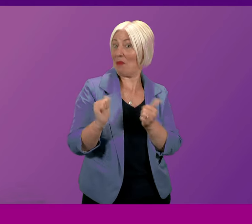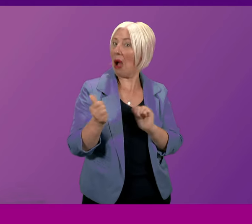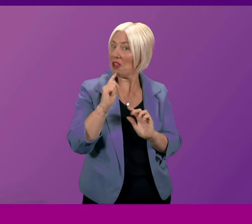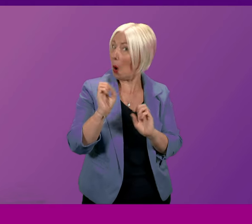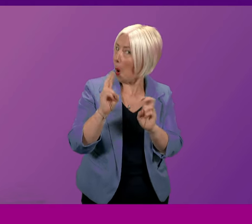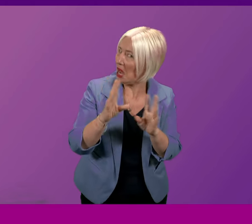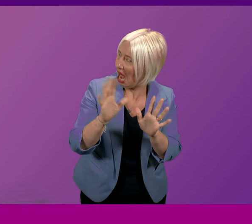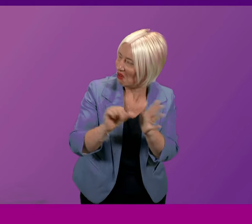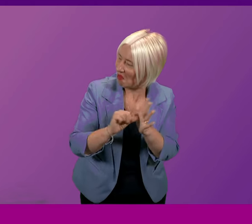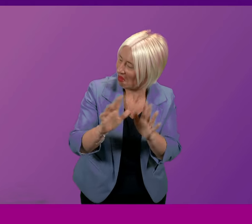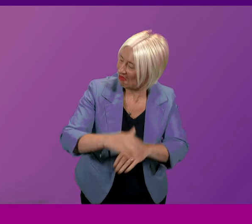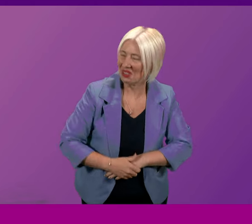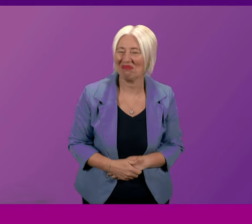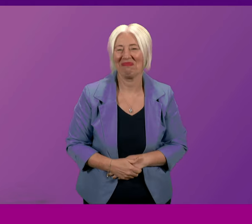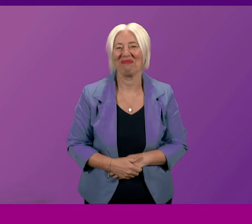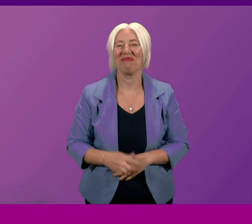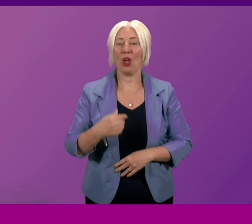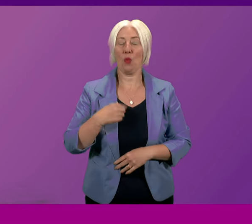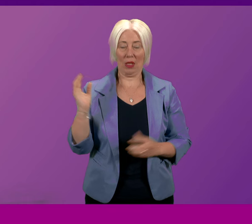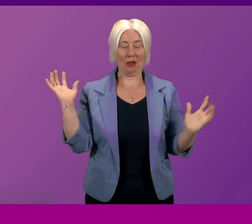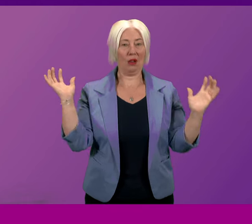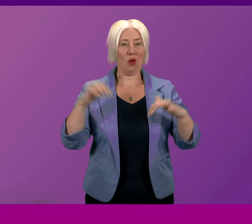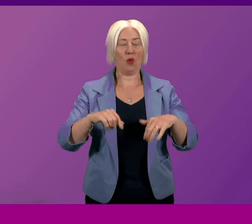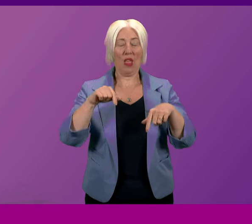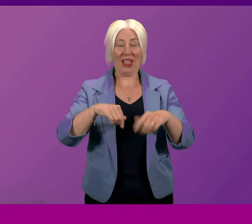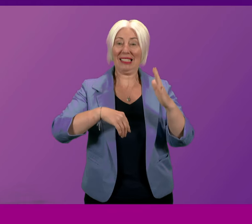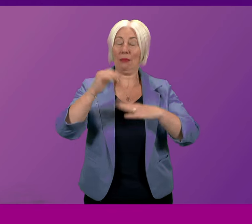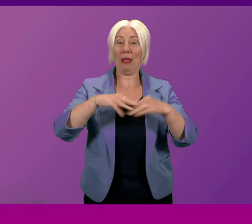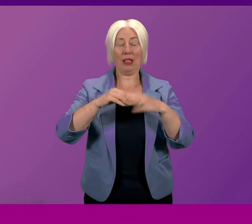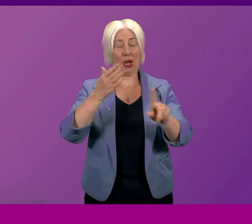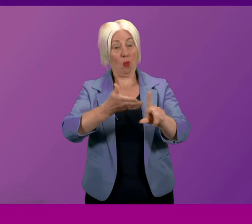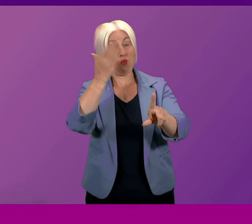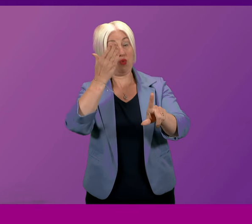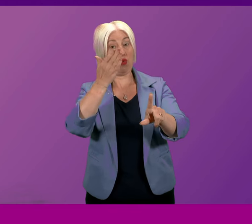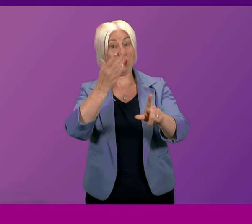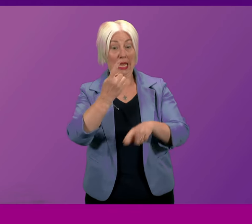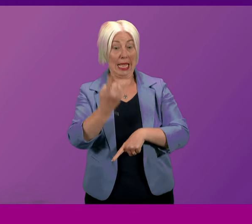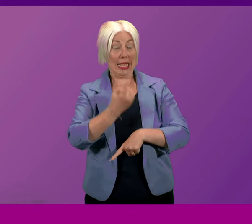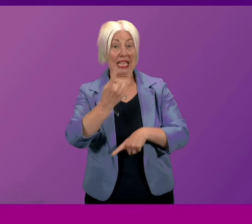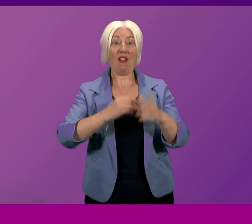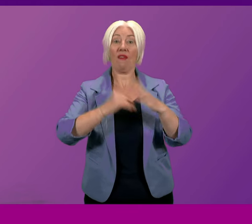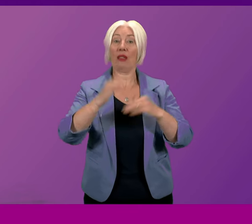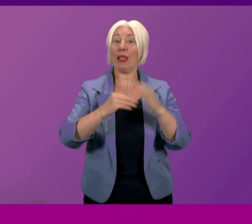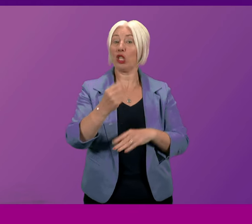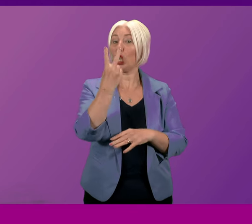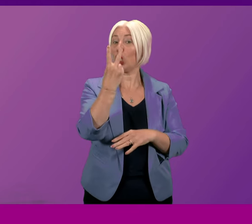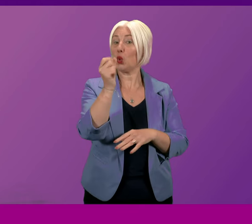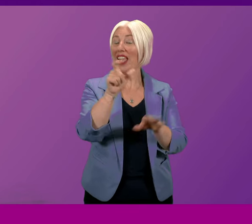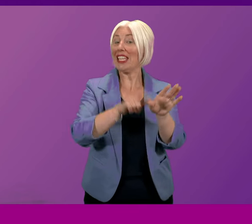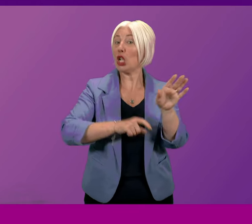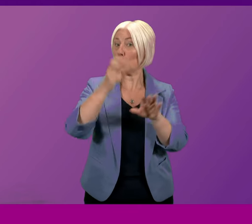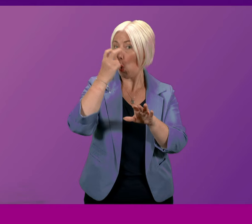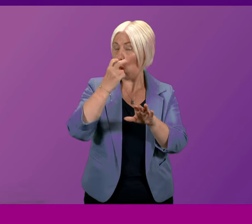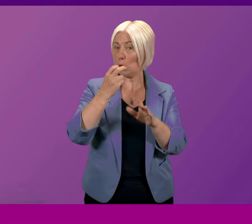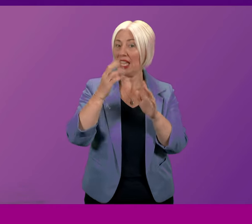We're gathered today in our iconic building, which is now itself 20 years old, and over those years, Holyrood has